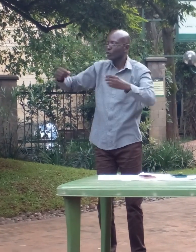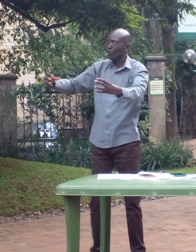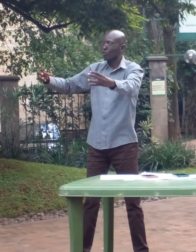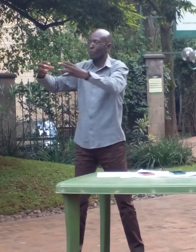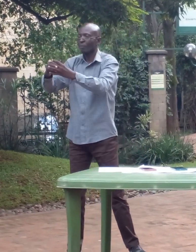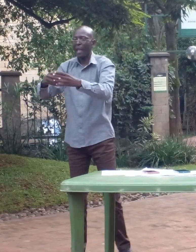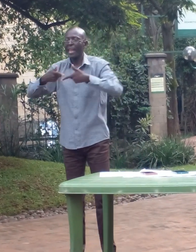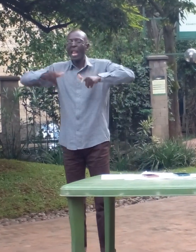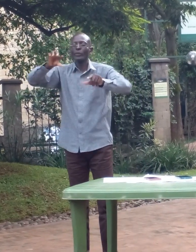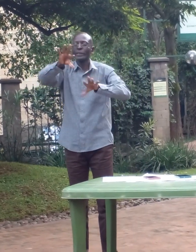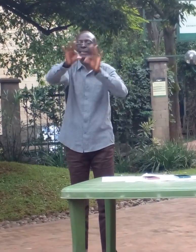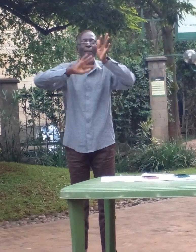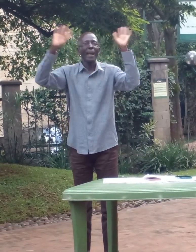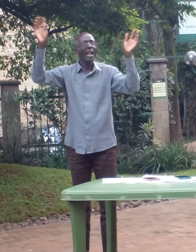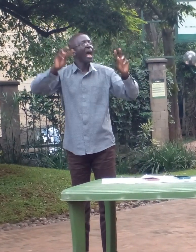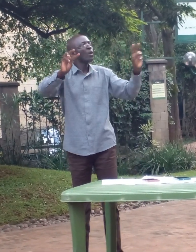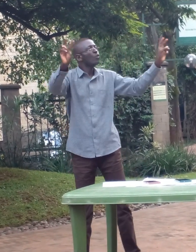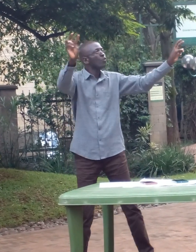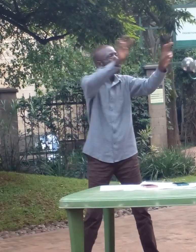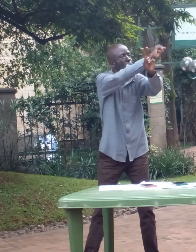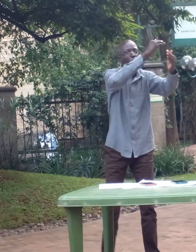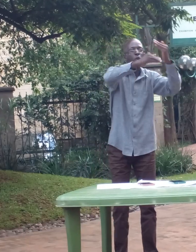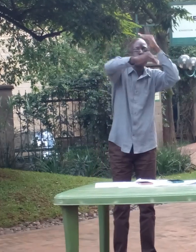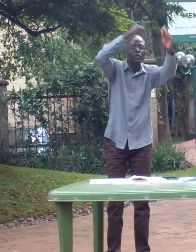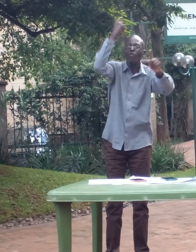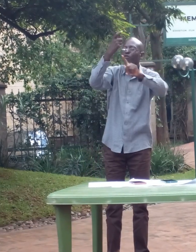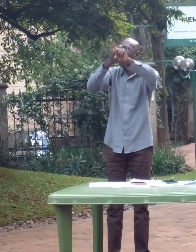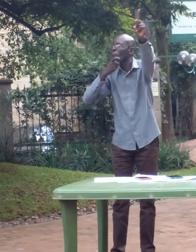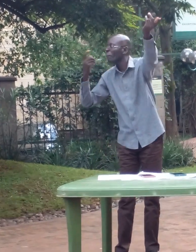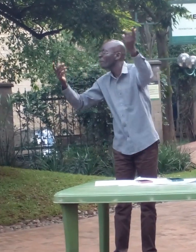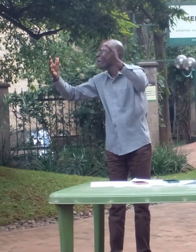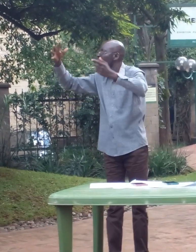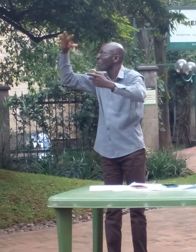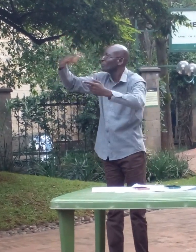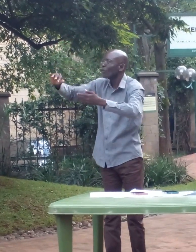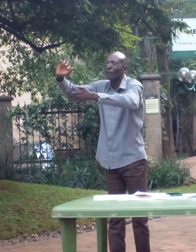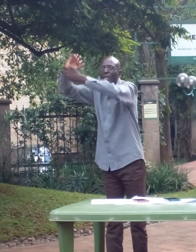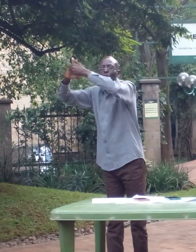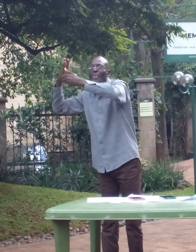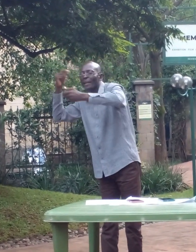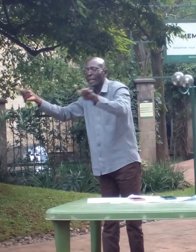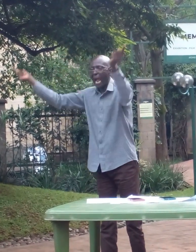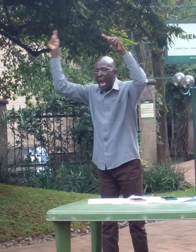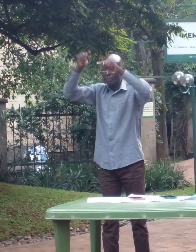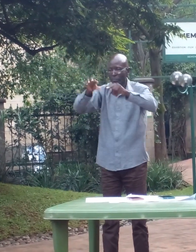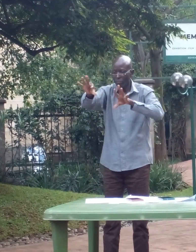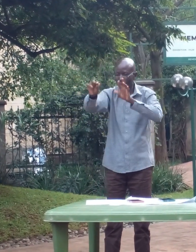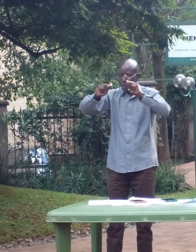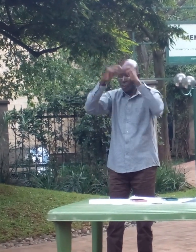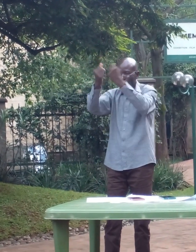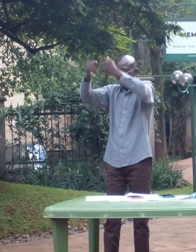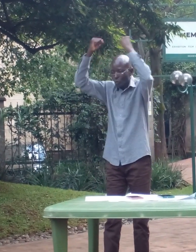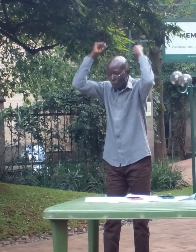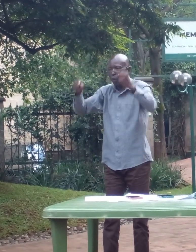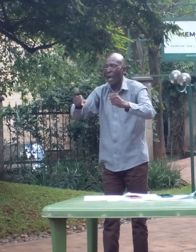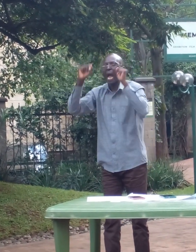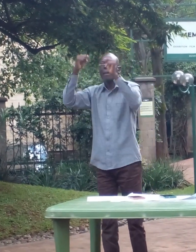so these are comments to the official. Don't select someone because you're favoring them. Select professionals who